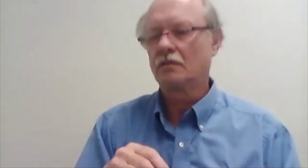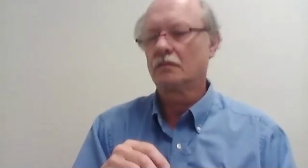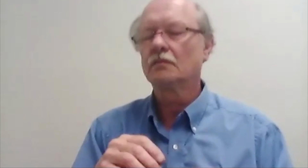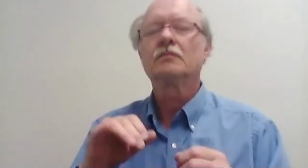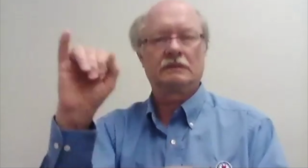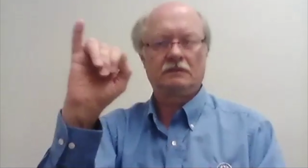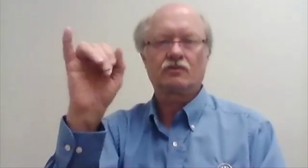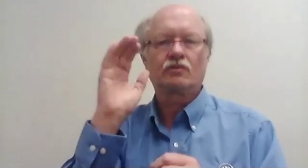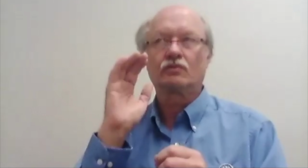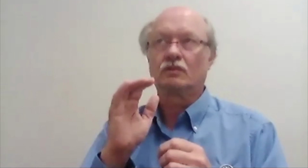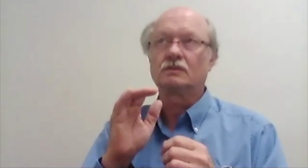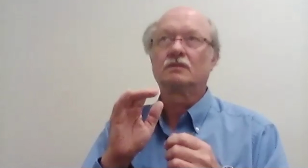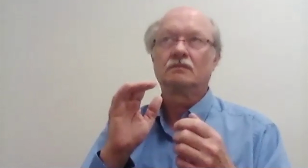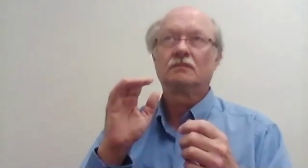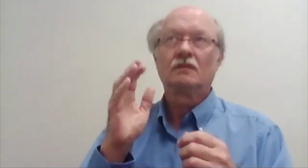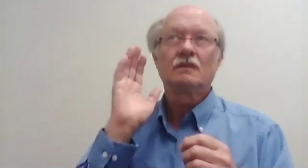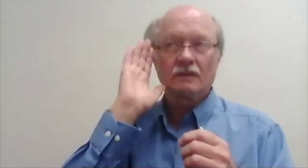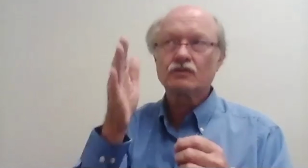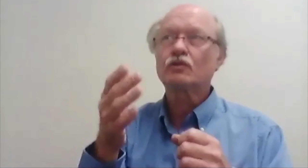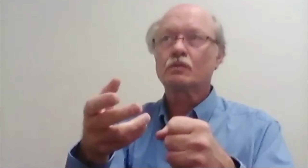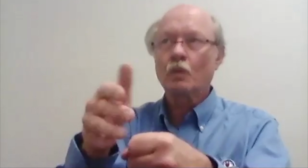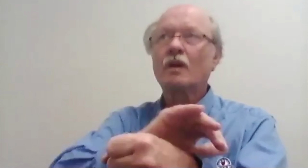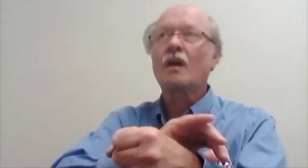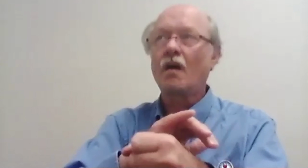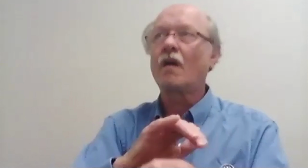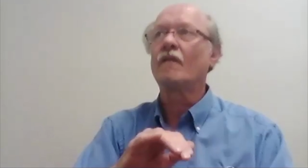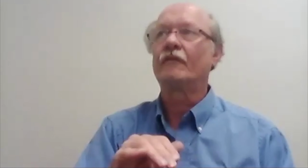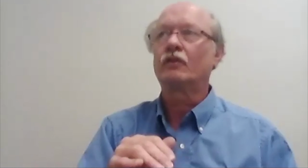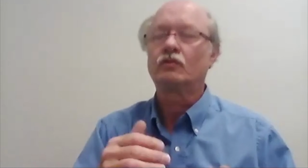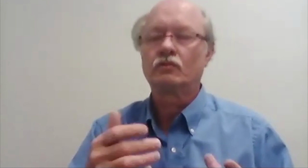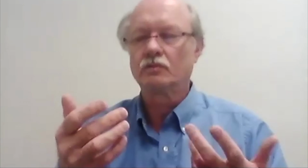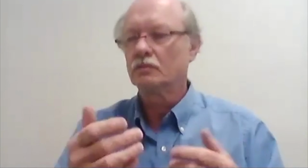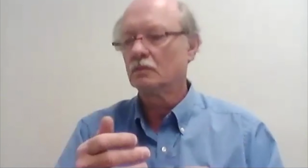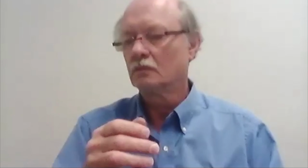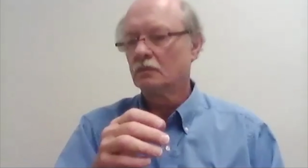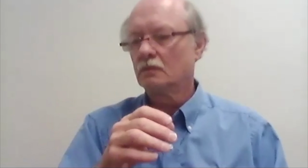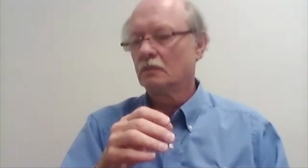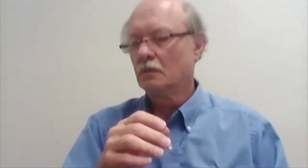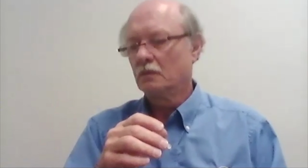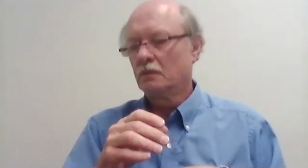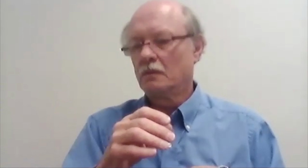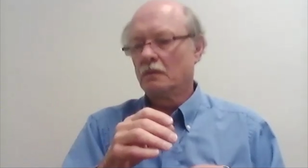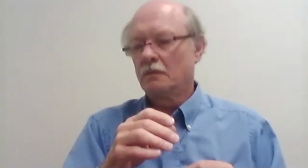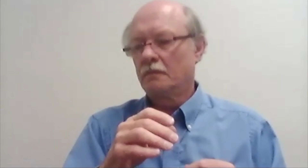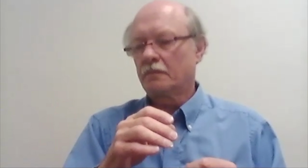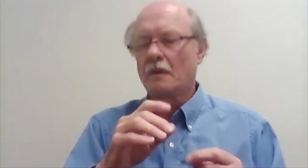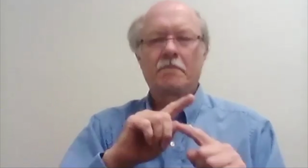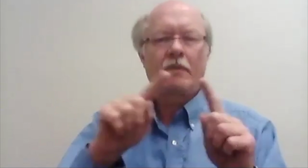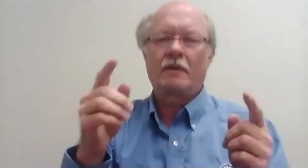I've learned so much from you. Wow. Learned some new tips, some new